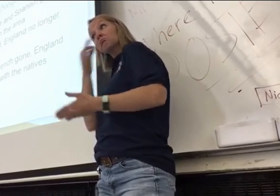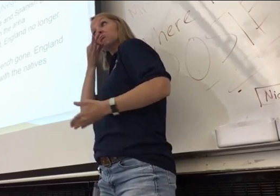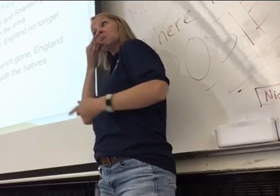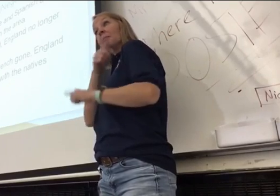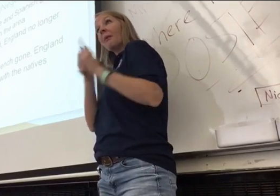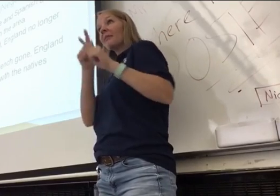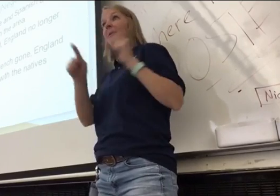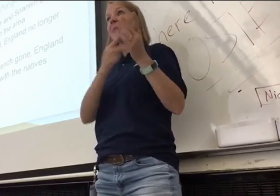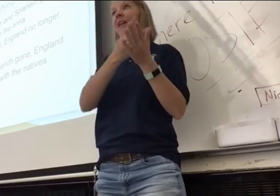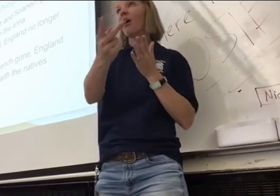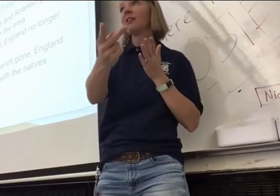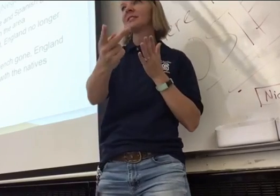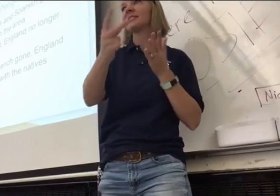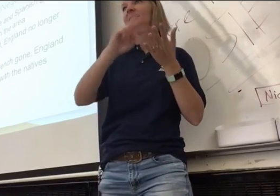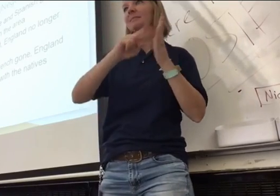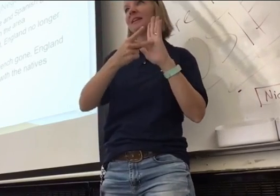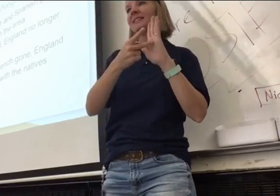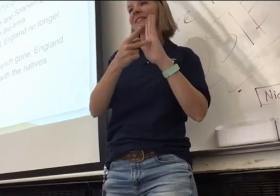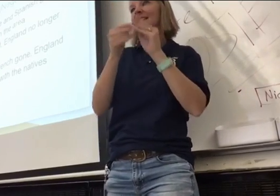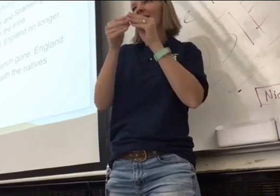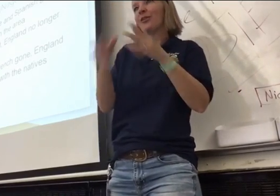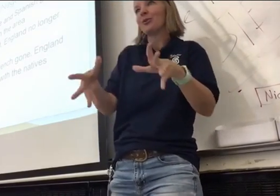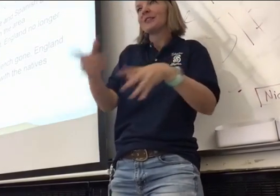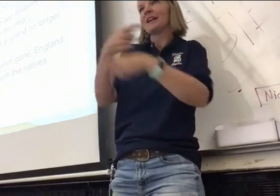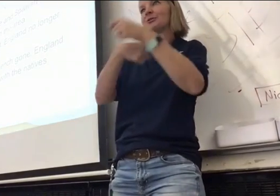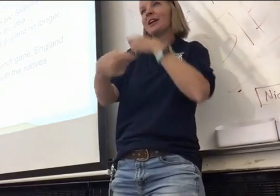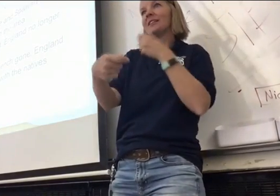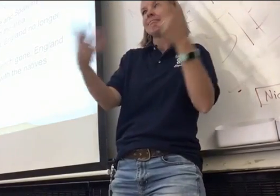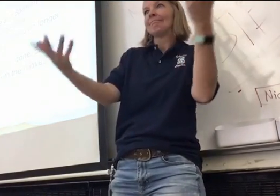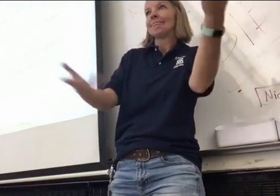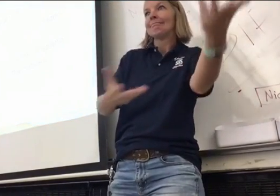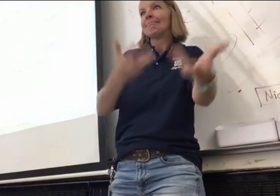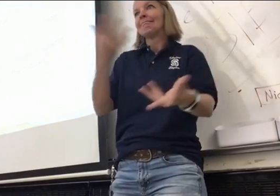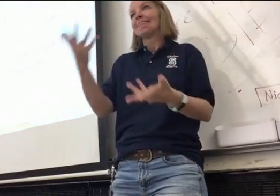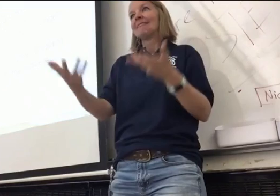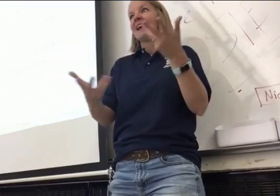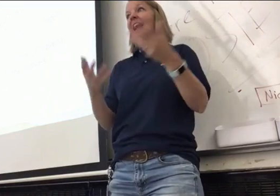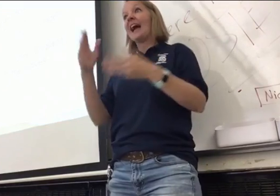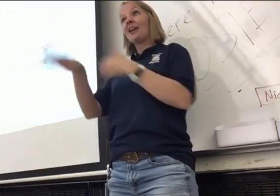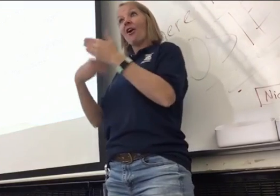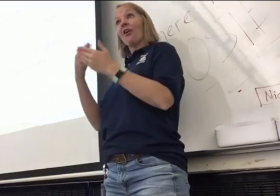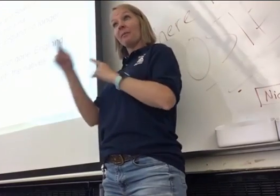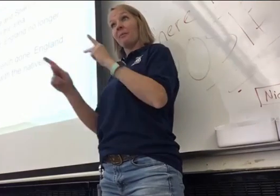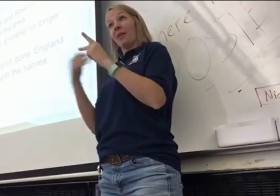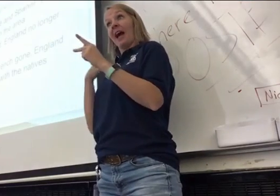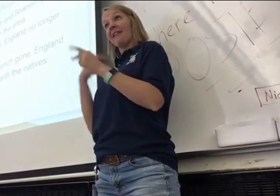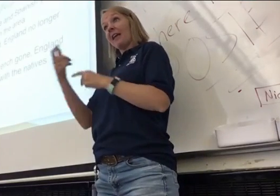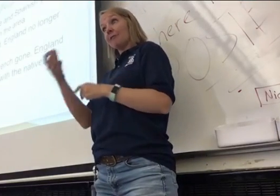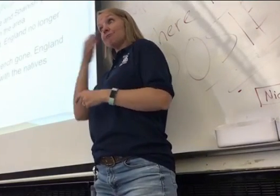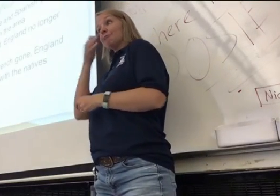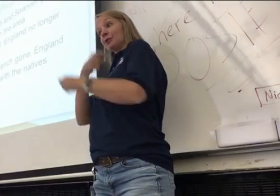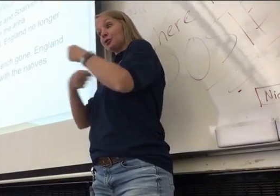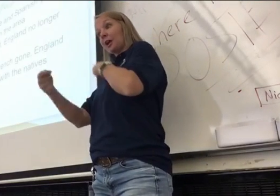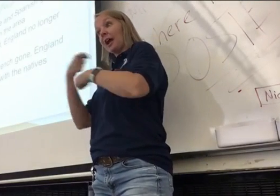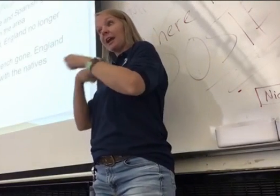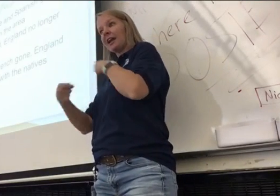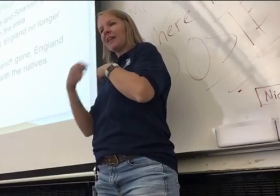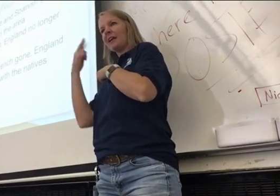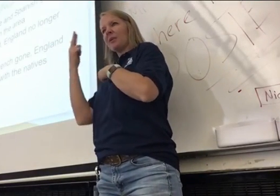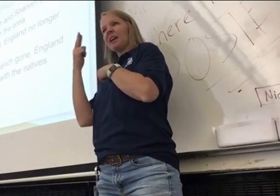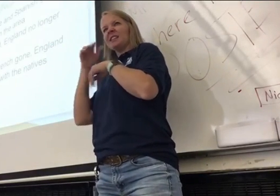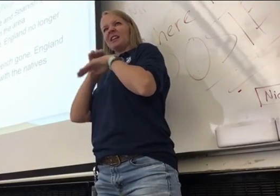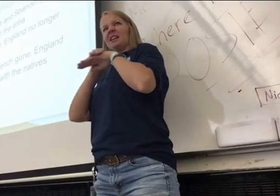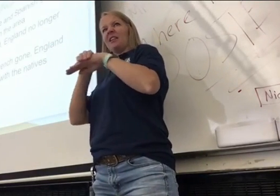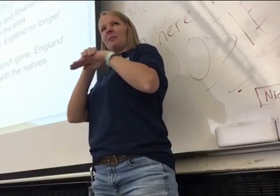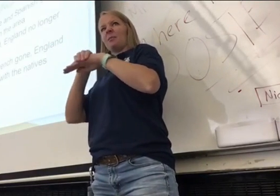lost are going to lose all those trade networks. Additionally, all the people who had the trade networks are going to realize that the British Army is